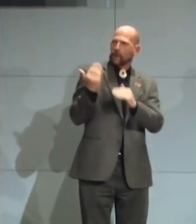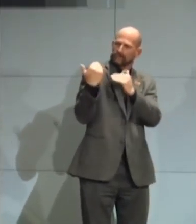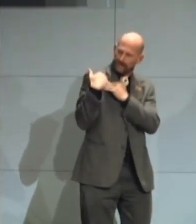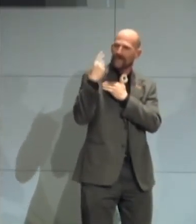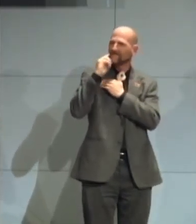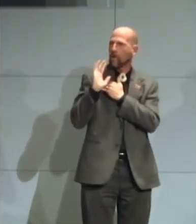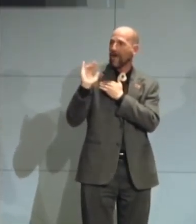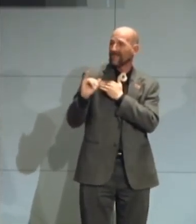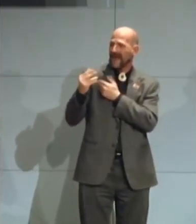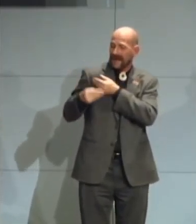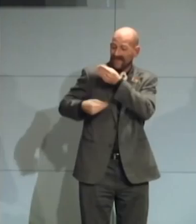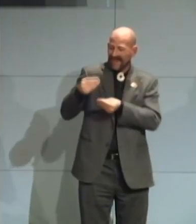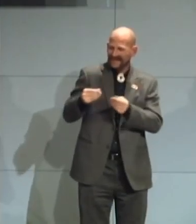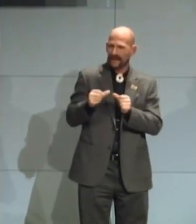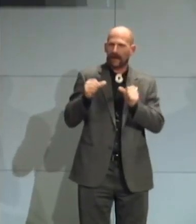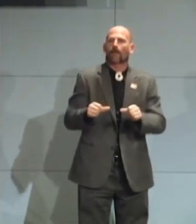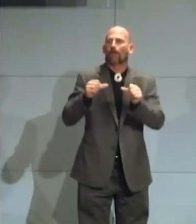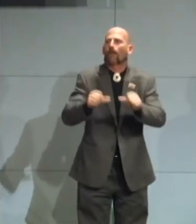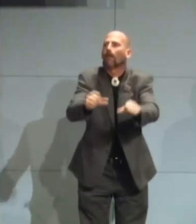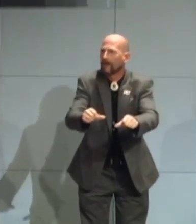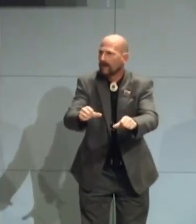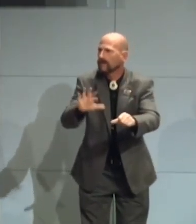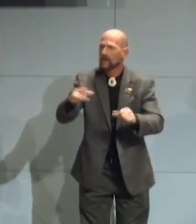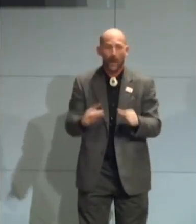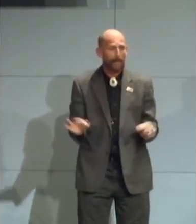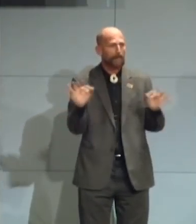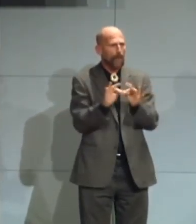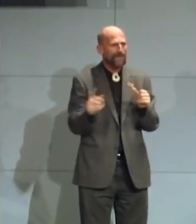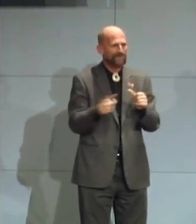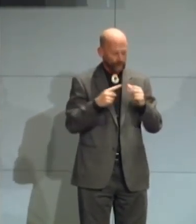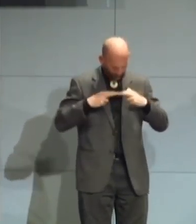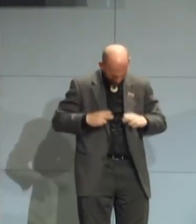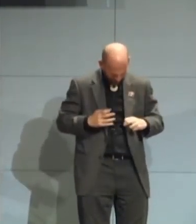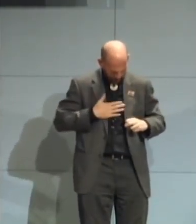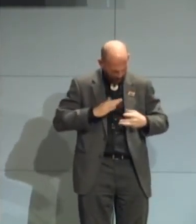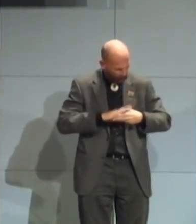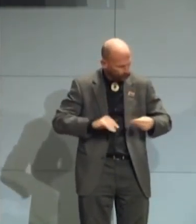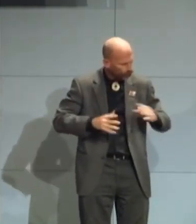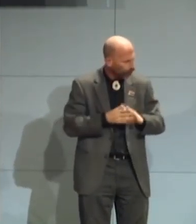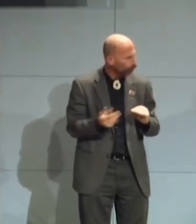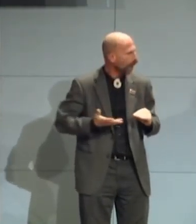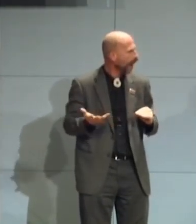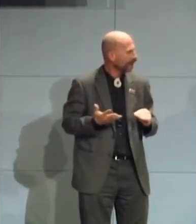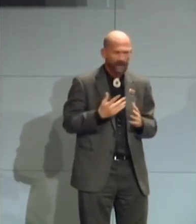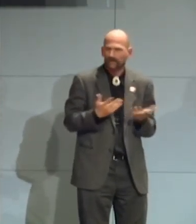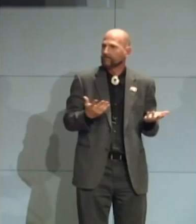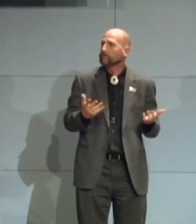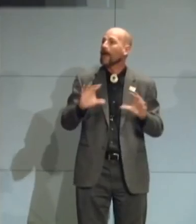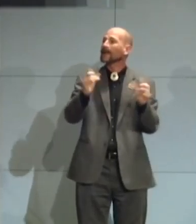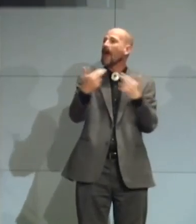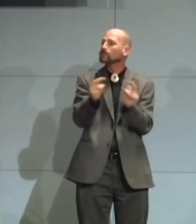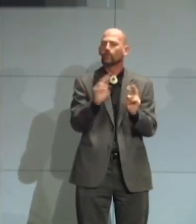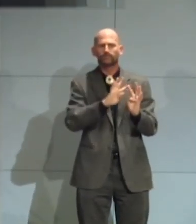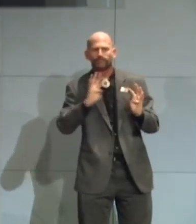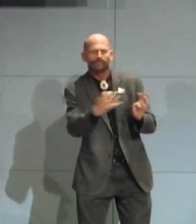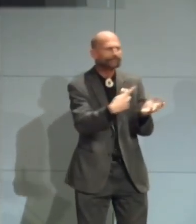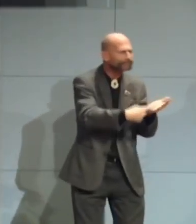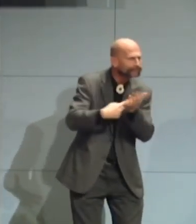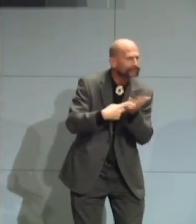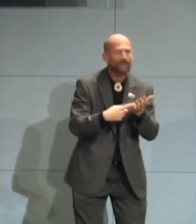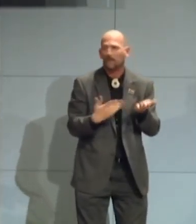that white people have and within the system, and that it's institutionalized into our society. But how do we teach for